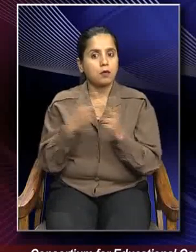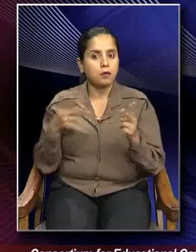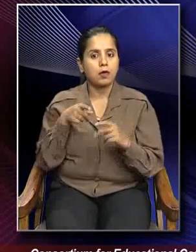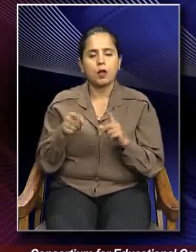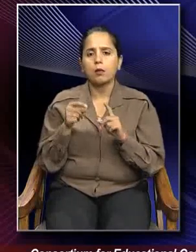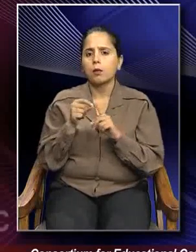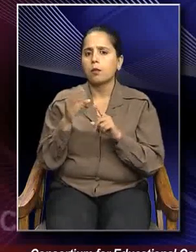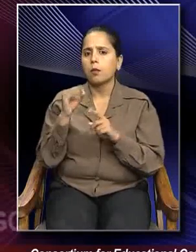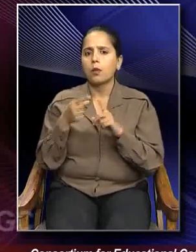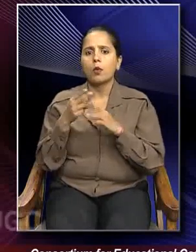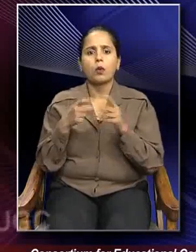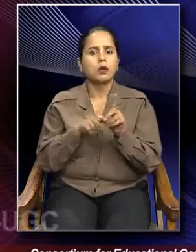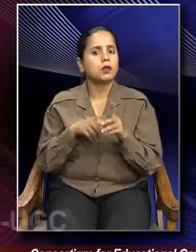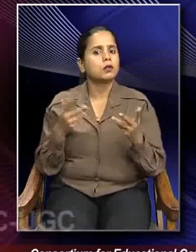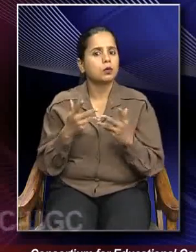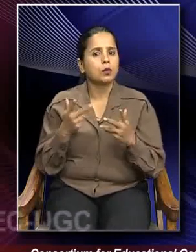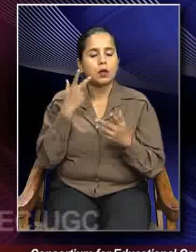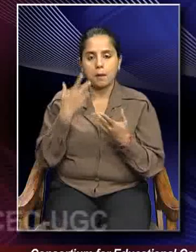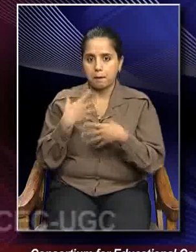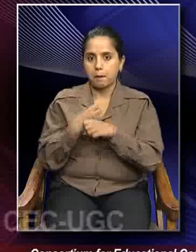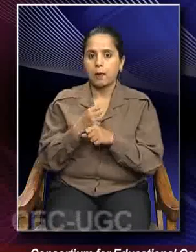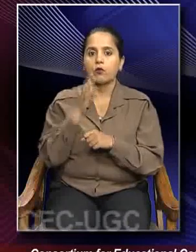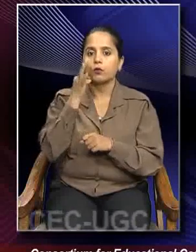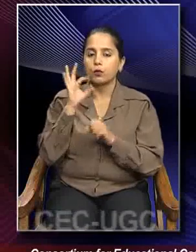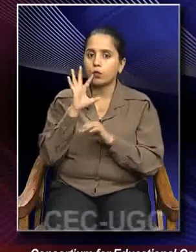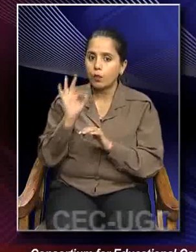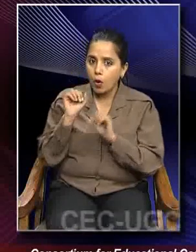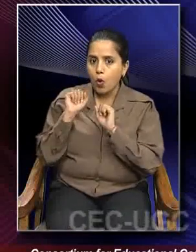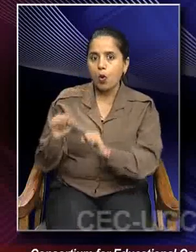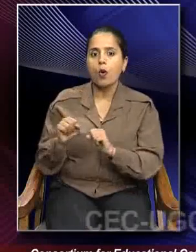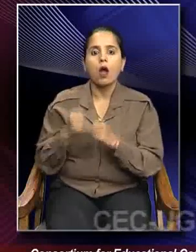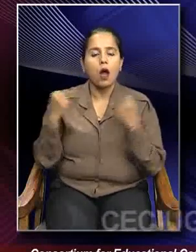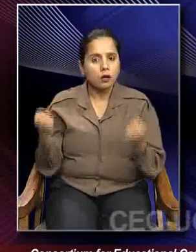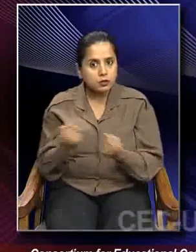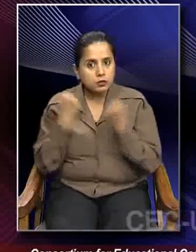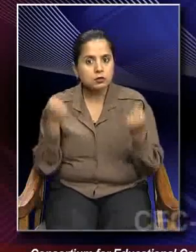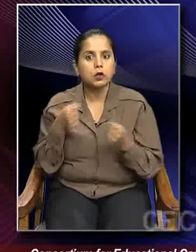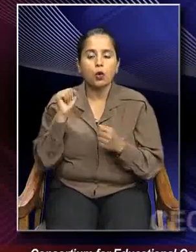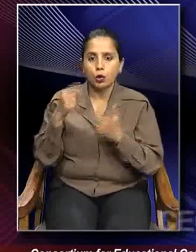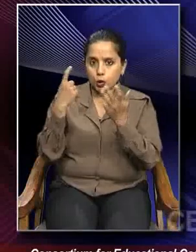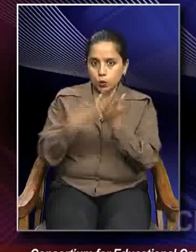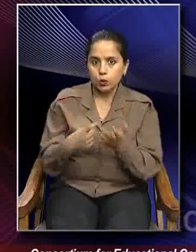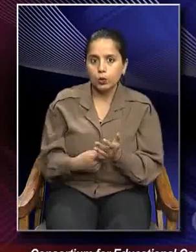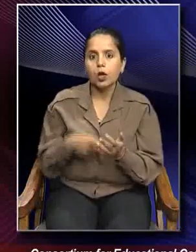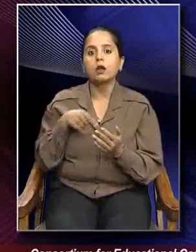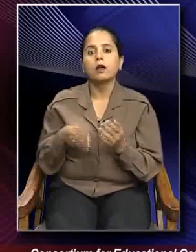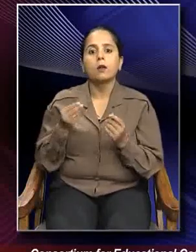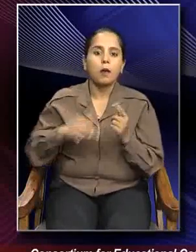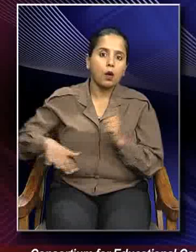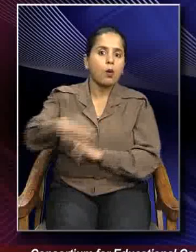potency? To generate the fruit of the action or the ritual that the soul is